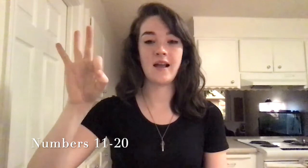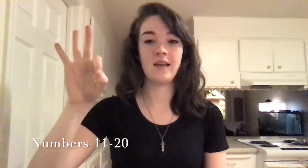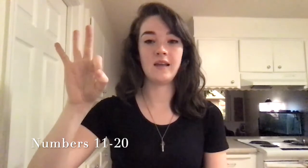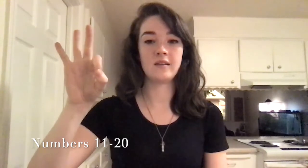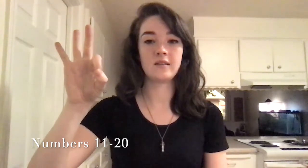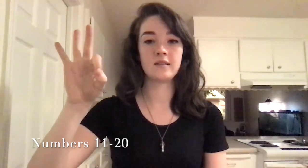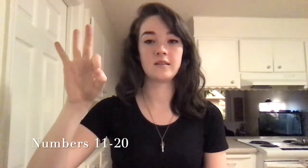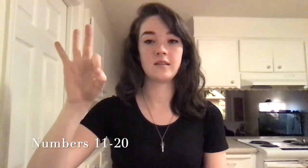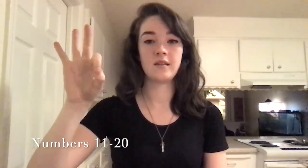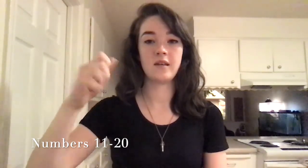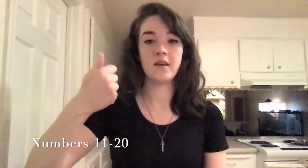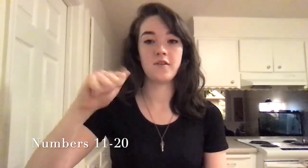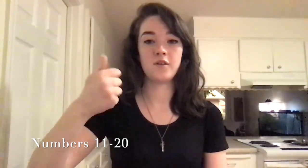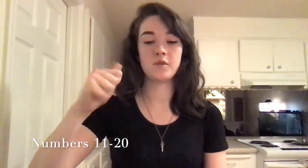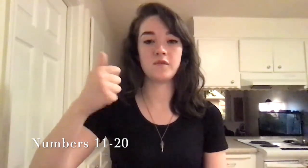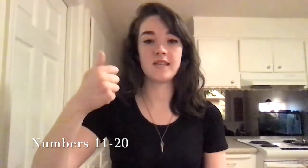9, thumbs up for 10,